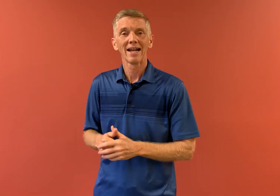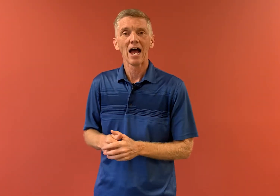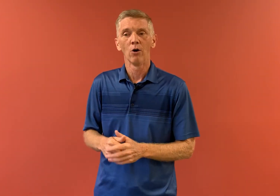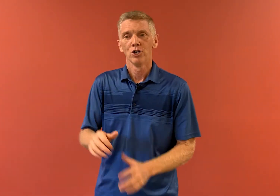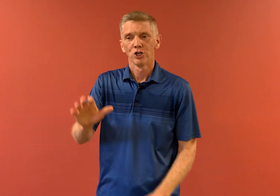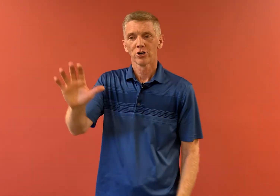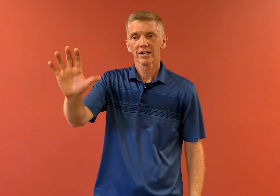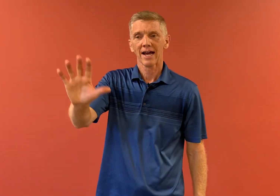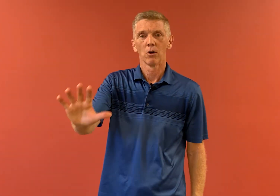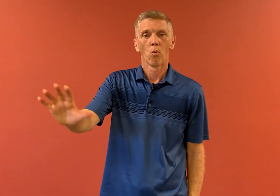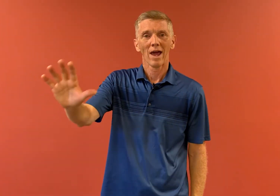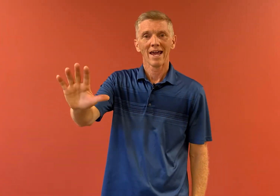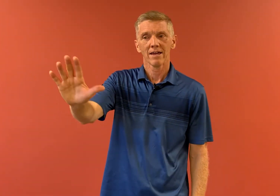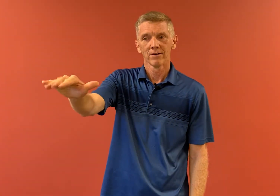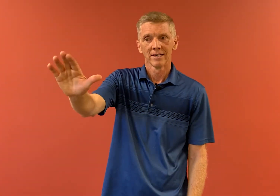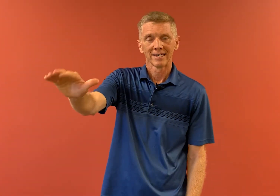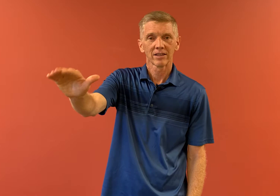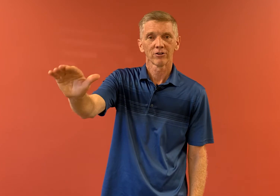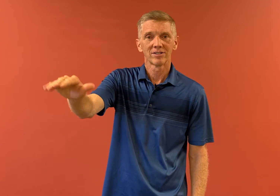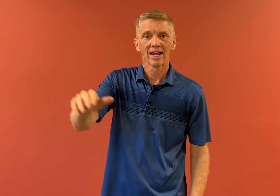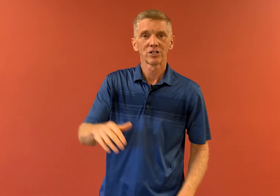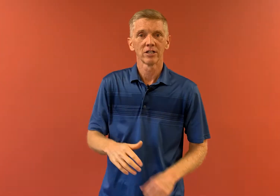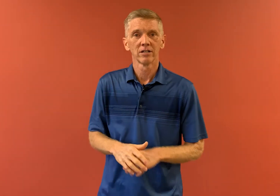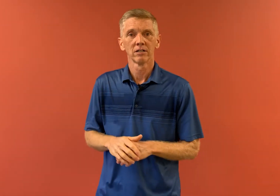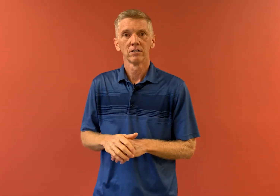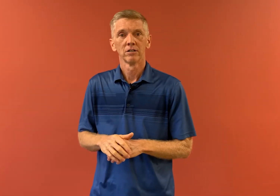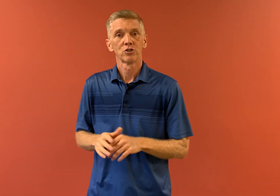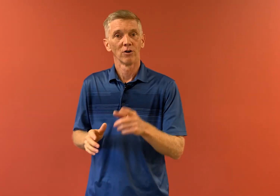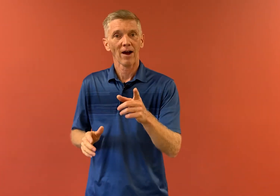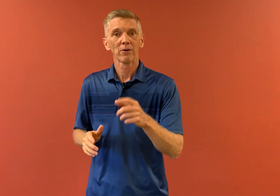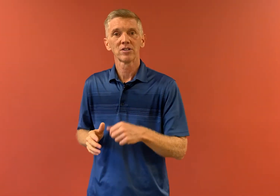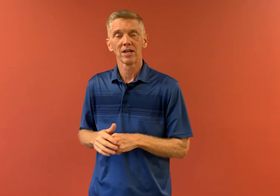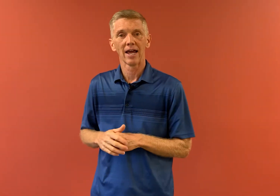now, you're going to kind of wave, get their attention. So if I were to say,